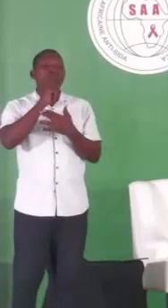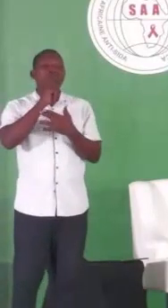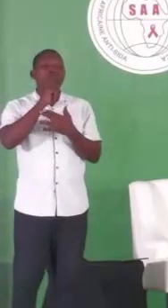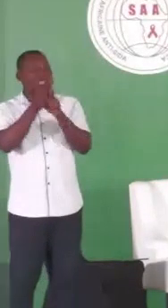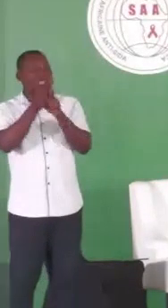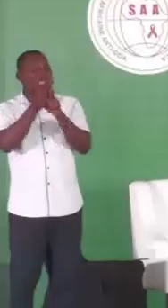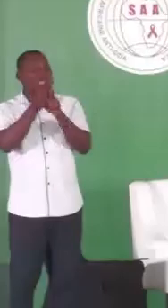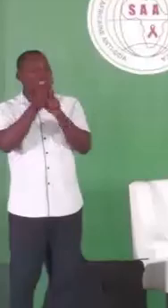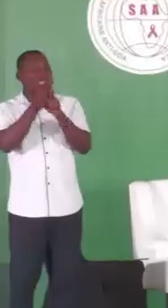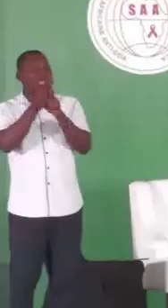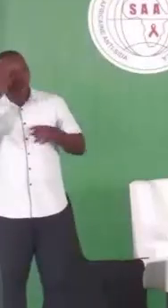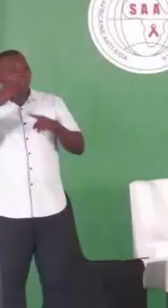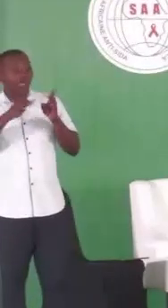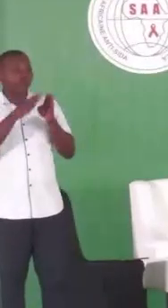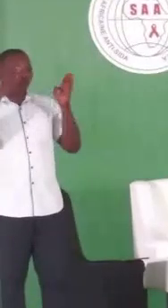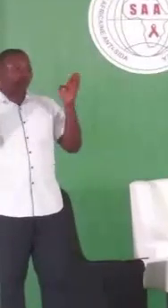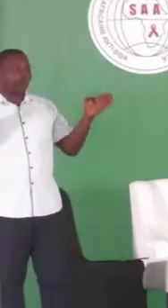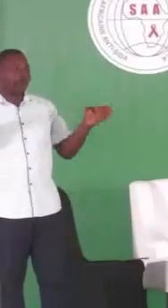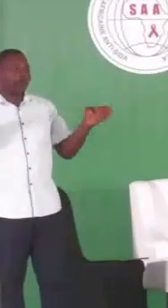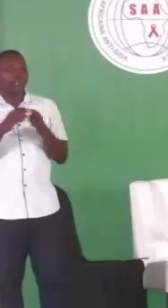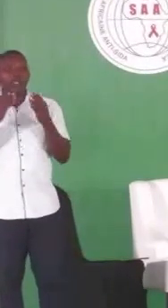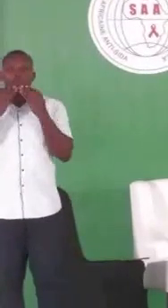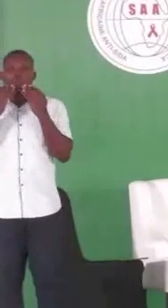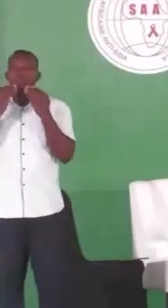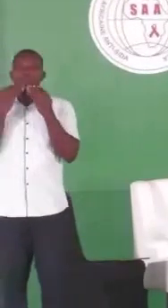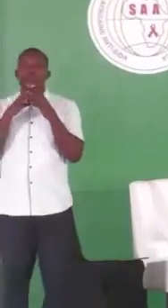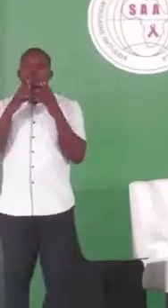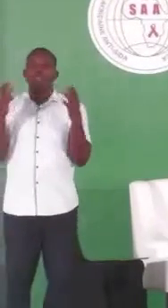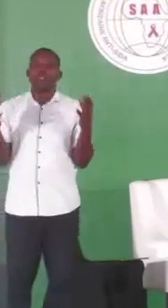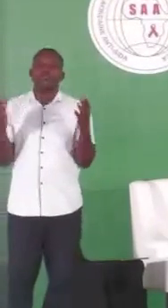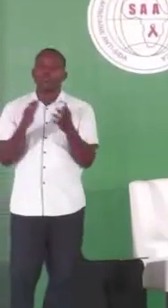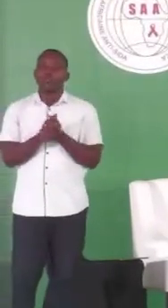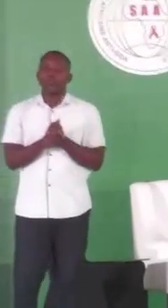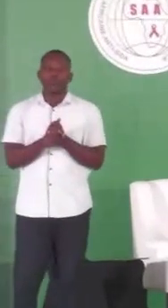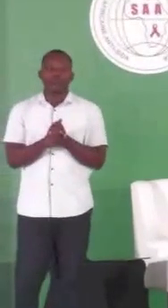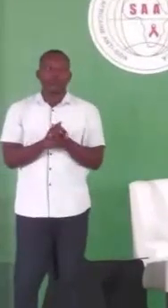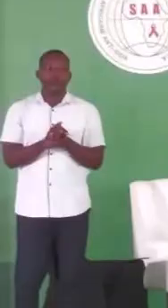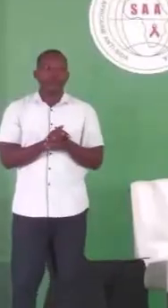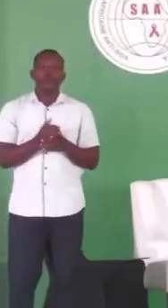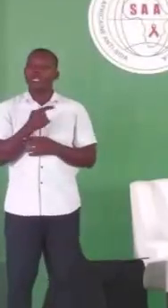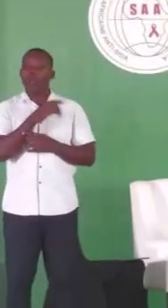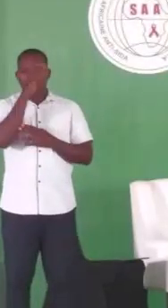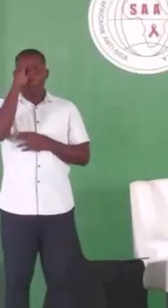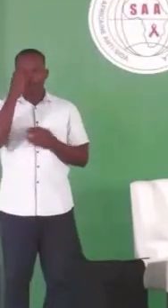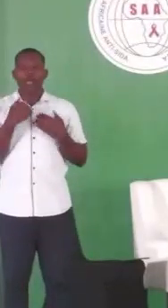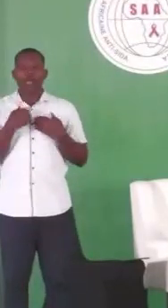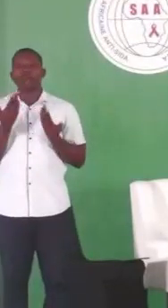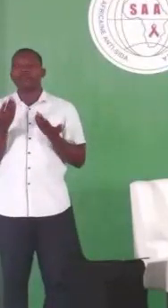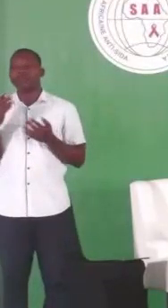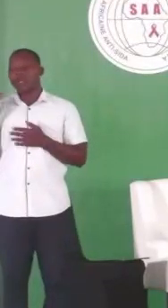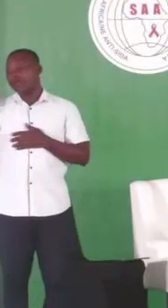more broadly. Thank you very much. And Shafiq has reminded us that we're out of